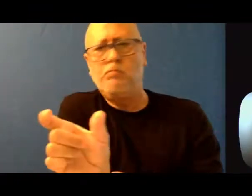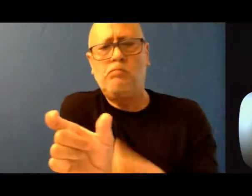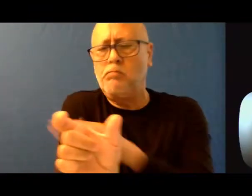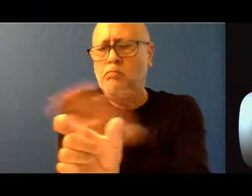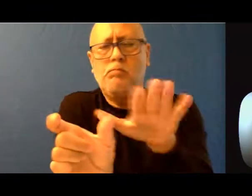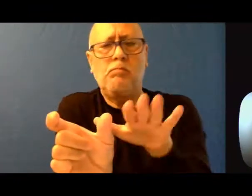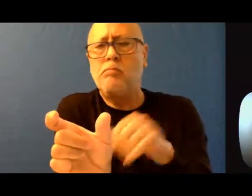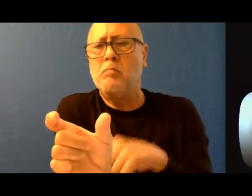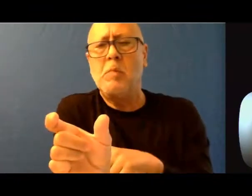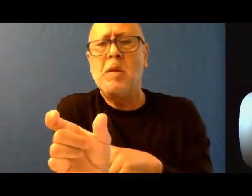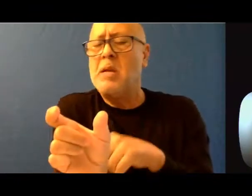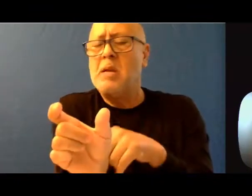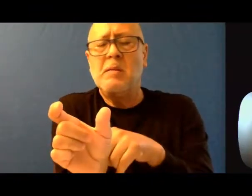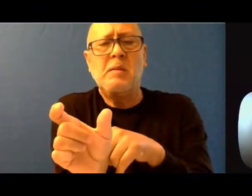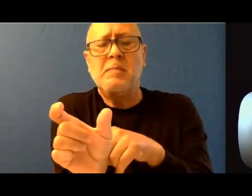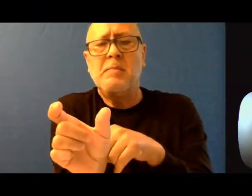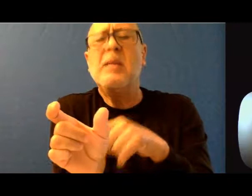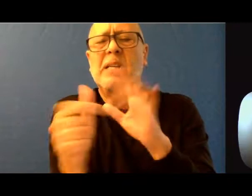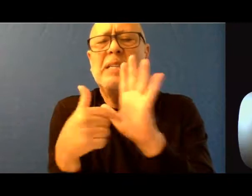to be x. It could be anything. So